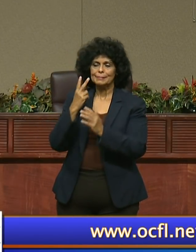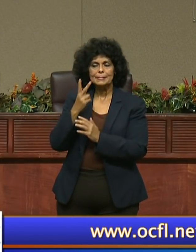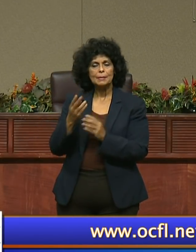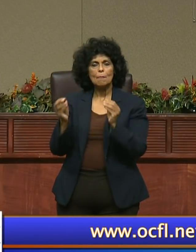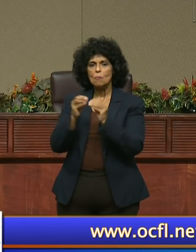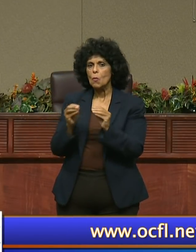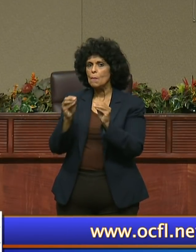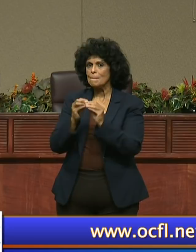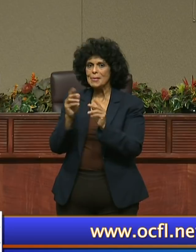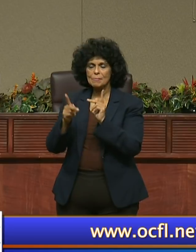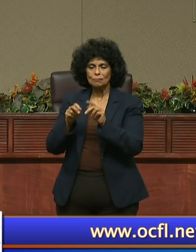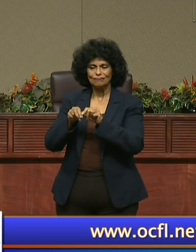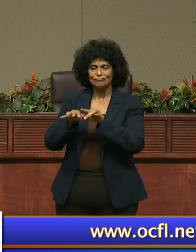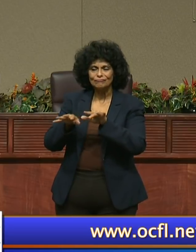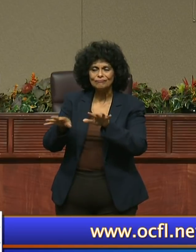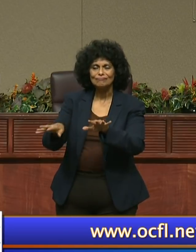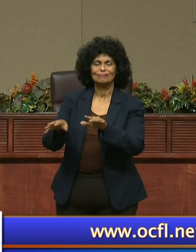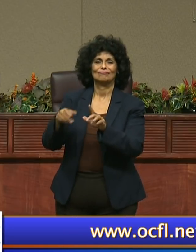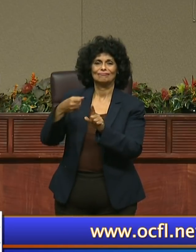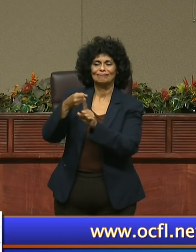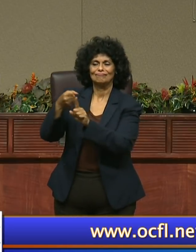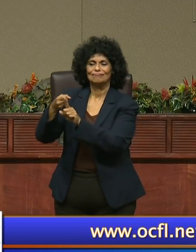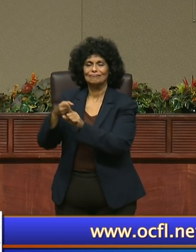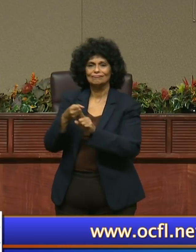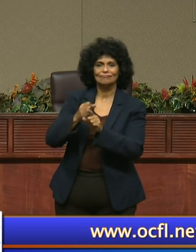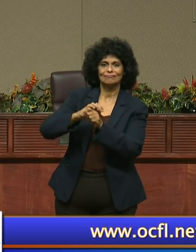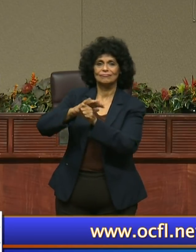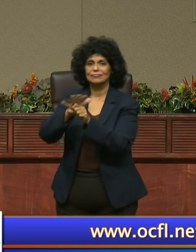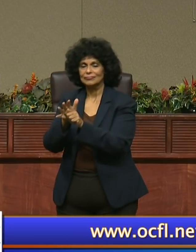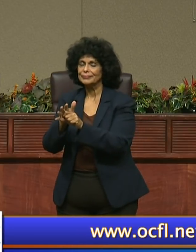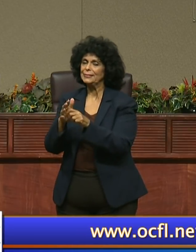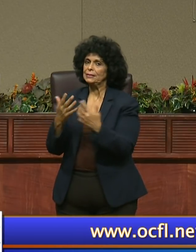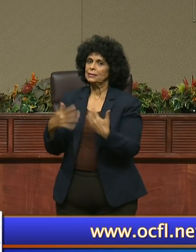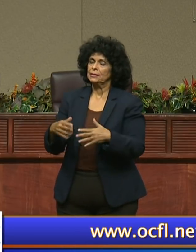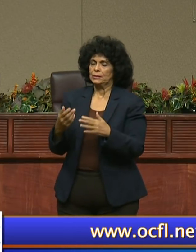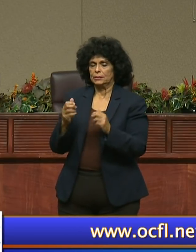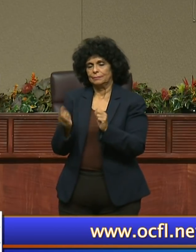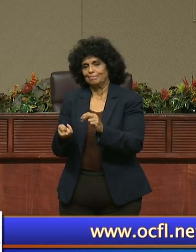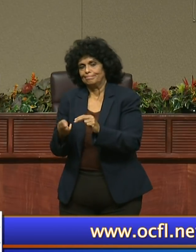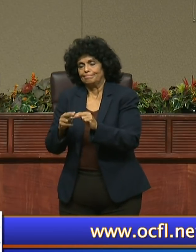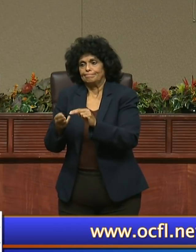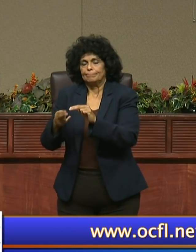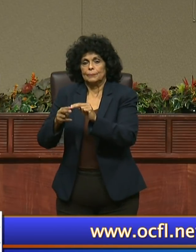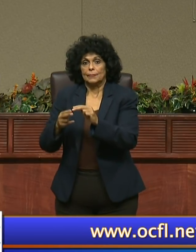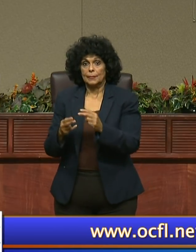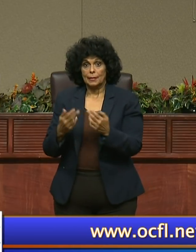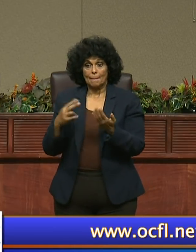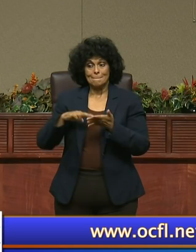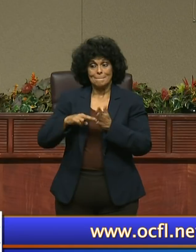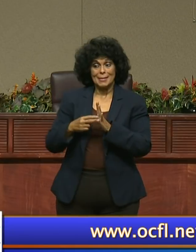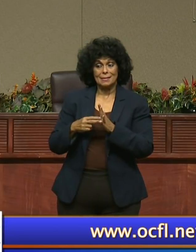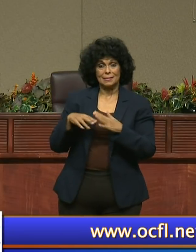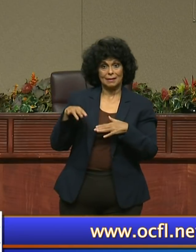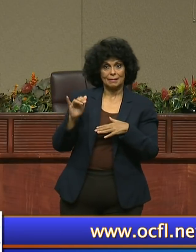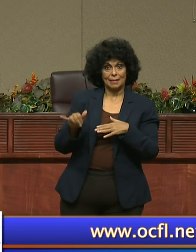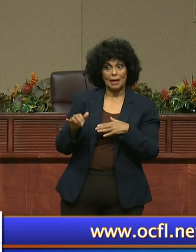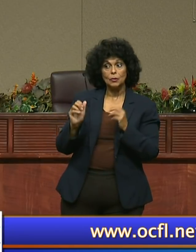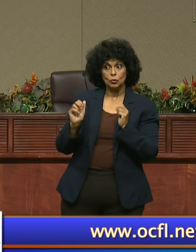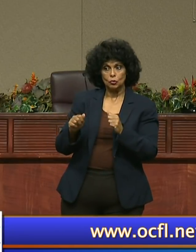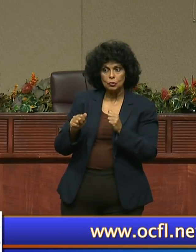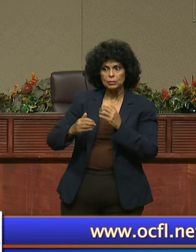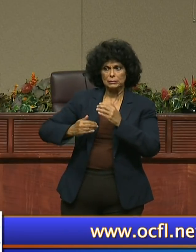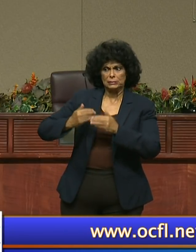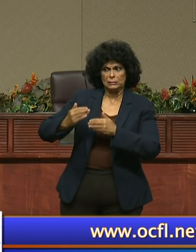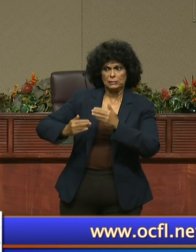some challenges for us. The rise of cases in our region could lead to a potential shortage of